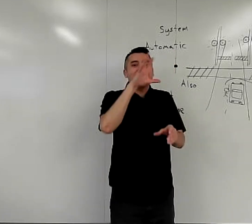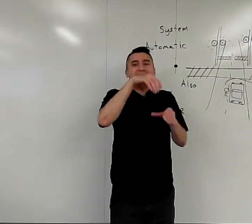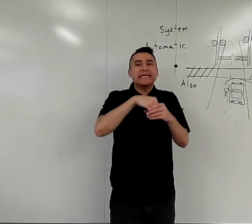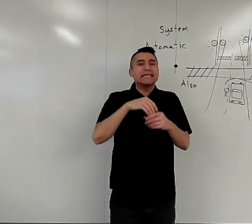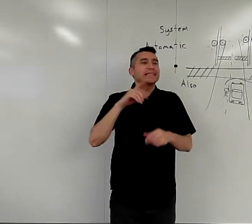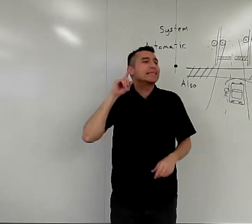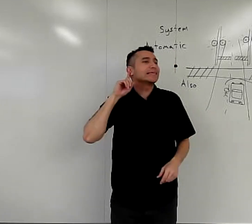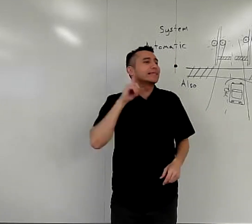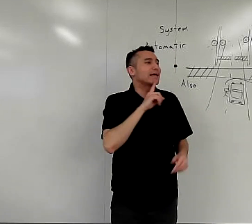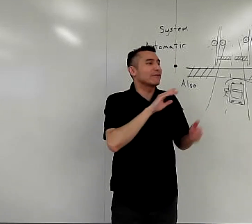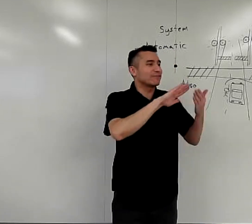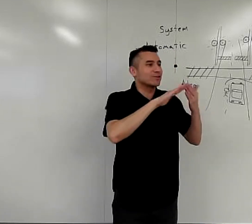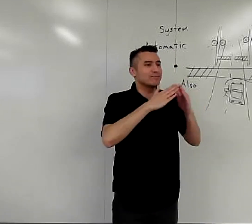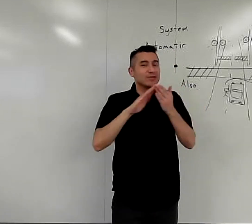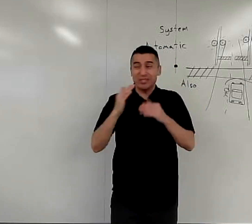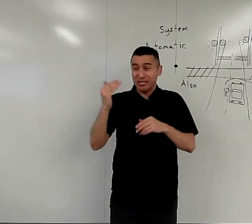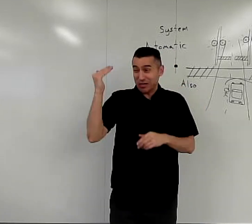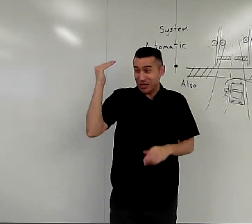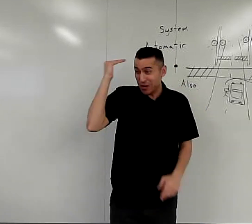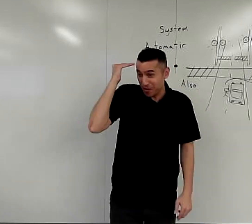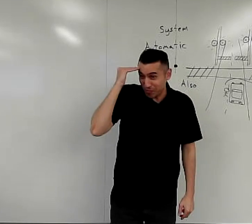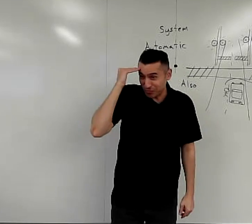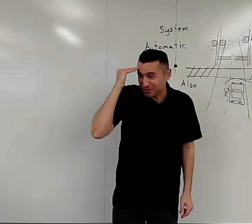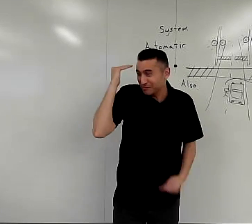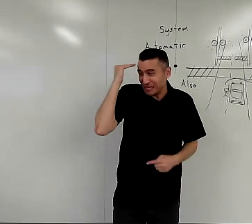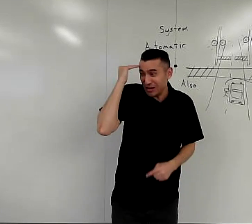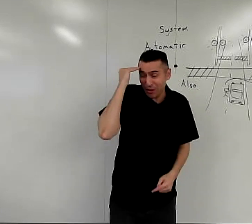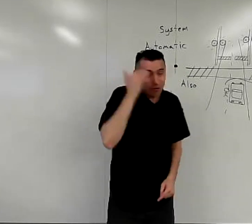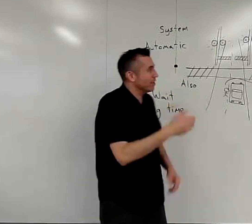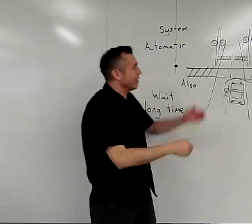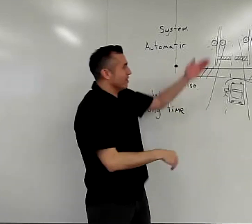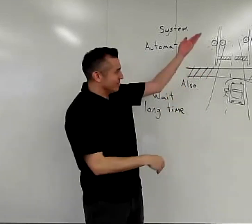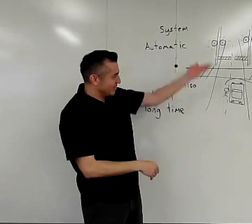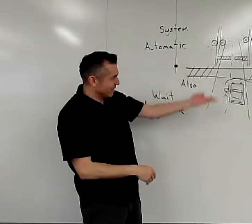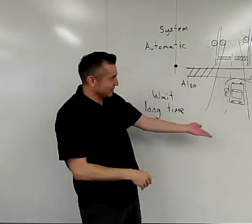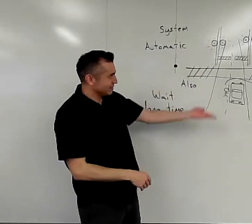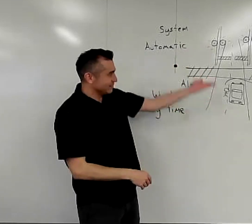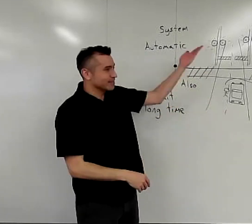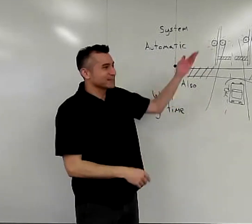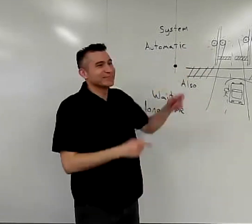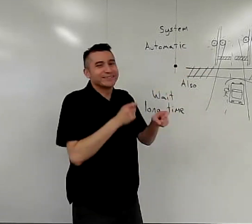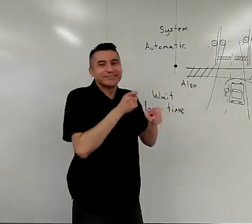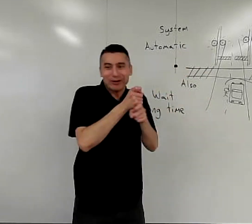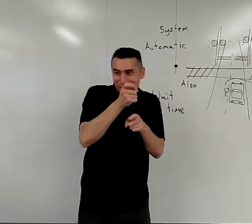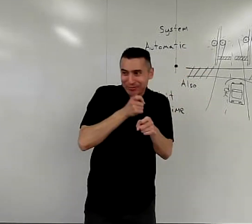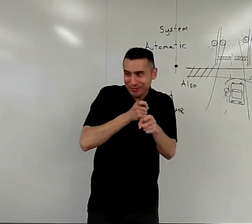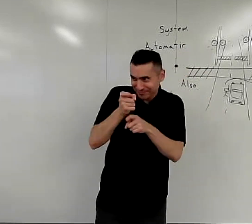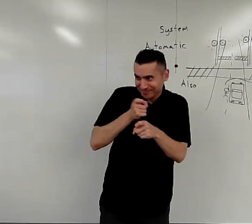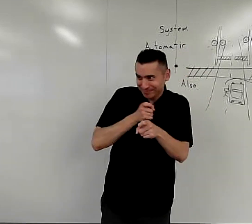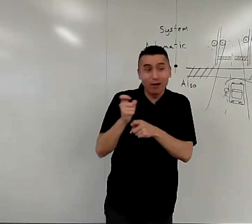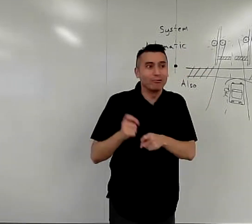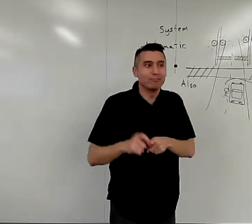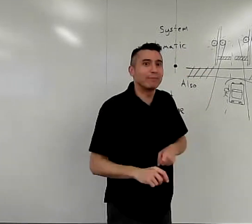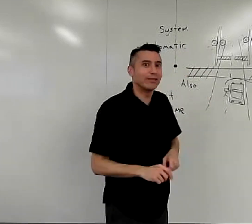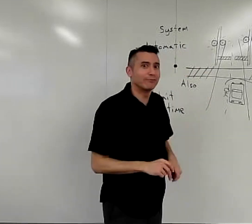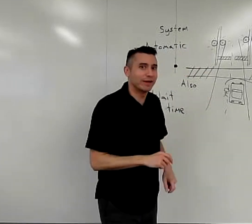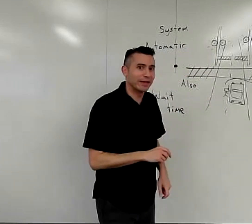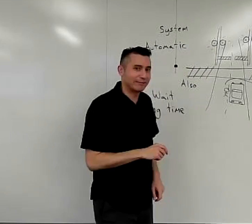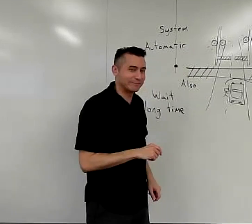Everybody in the deaf community knows, we know this joke. Oh, by the way,